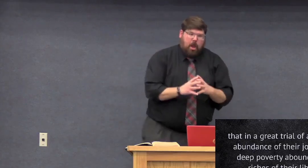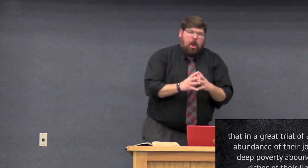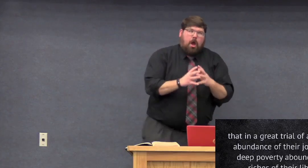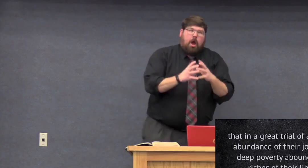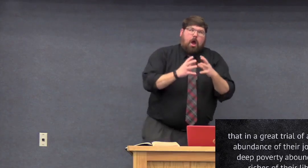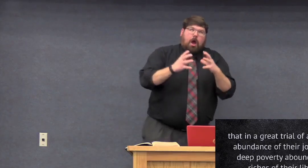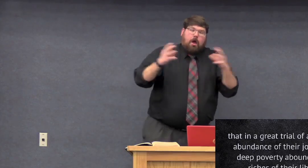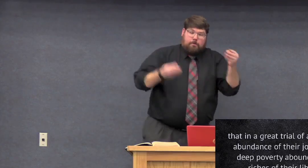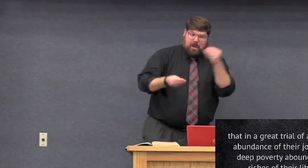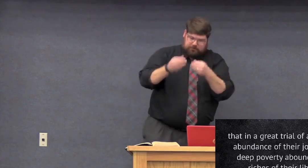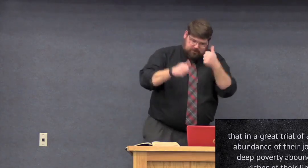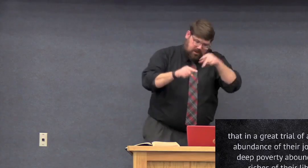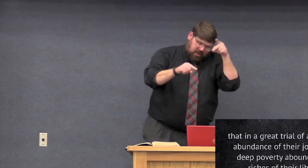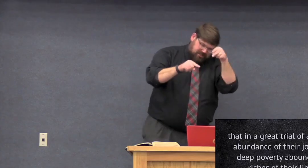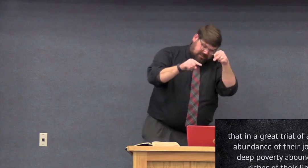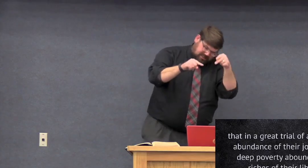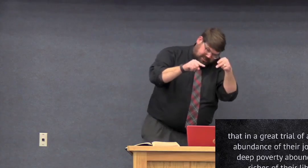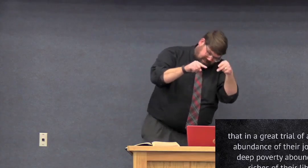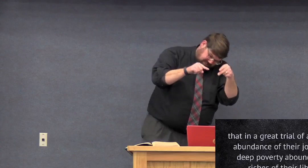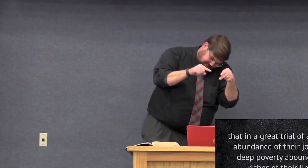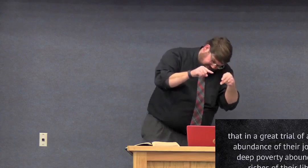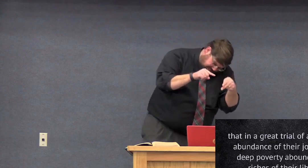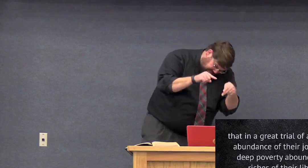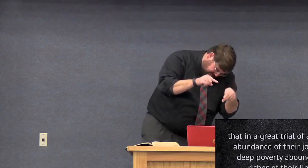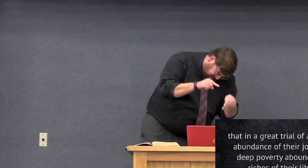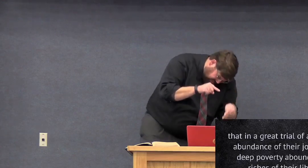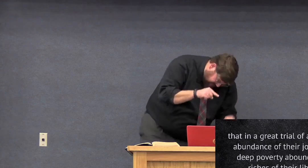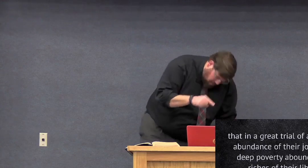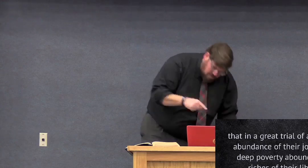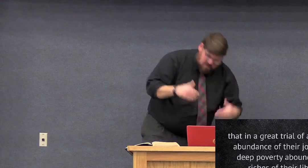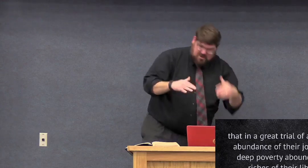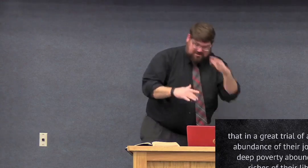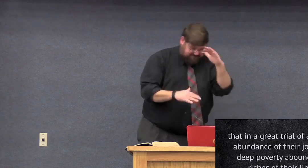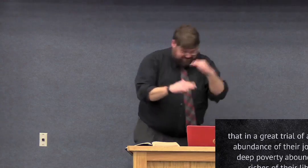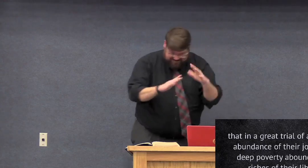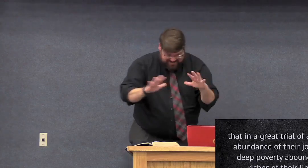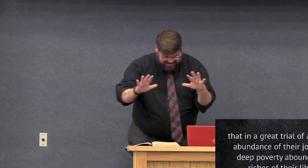about that, but there were many people who had to leave this church, and